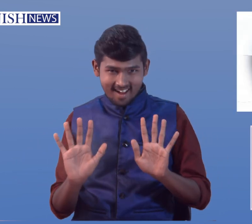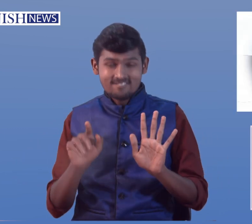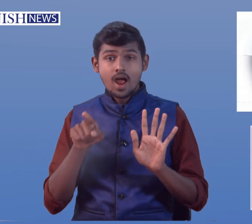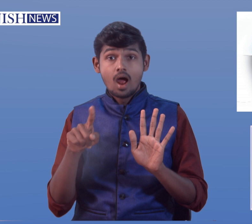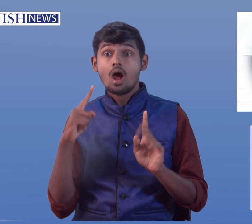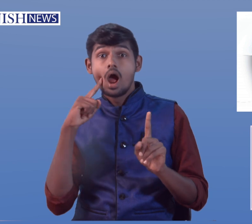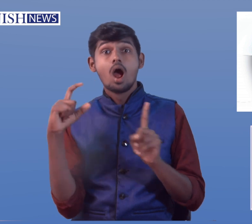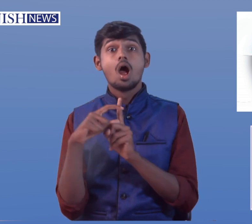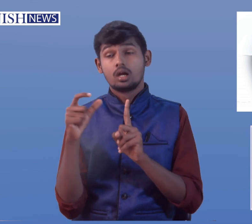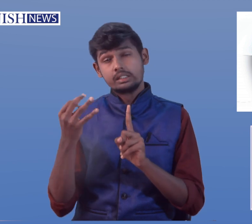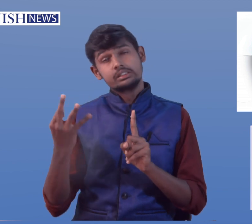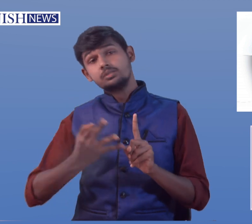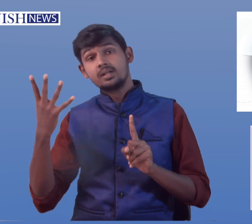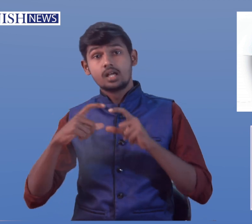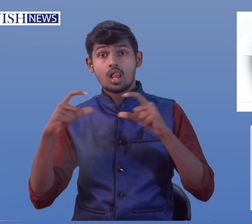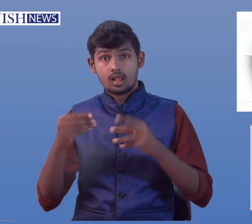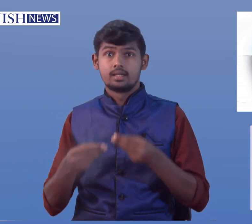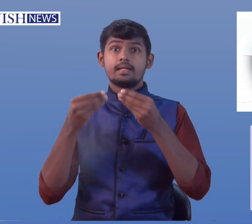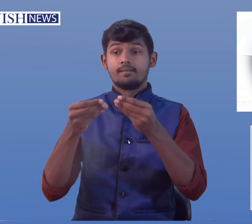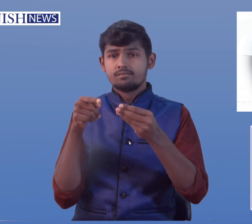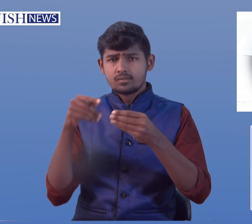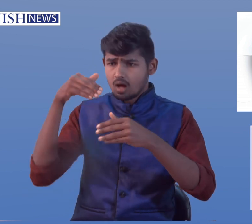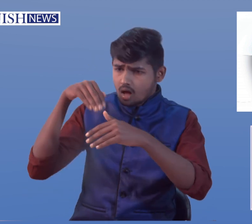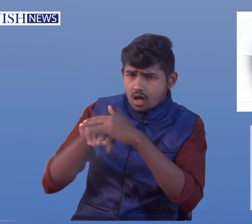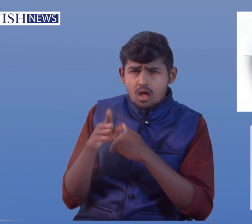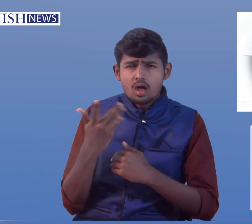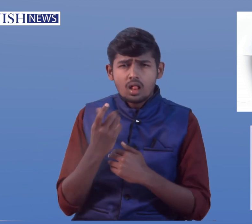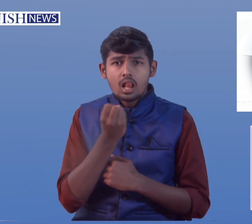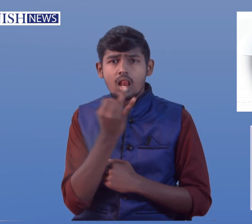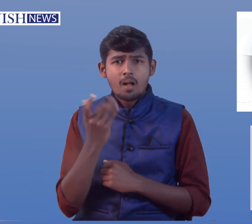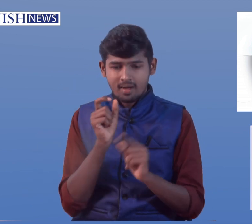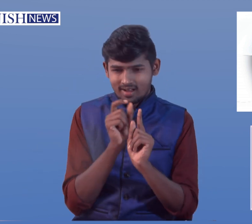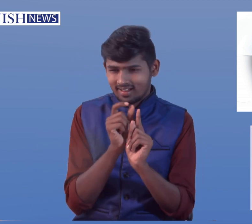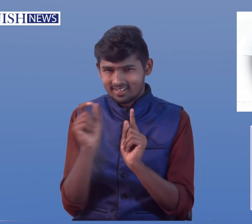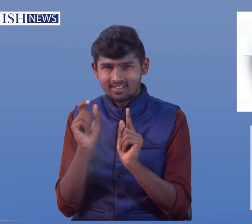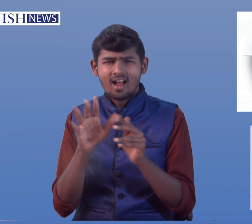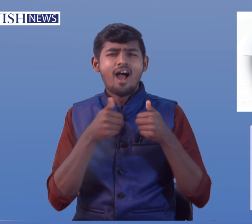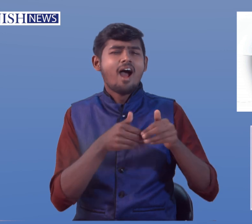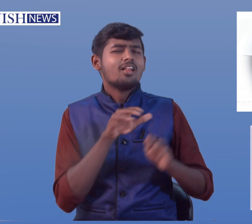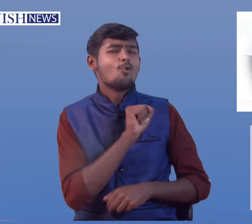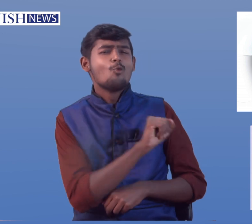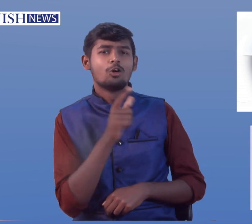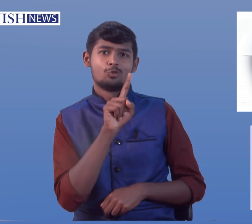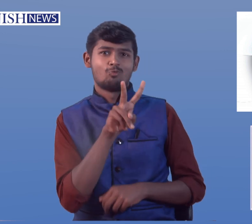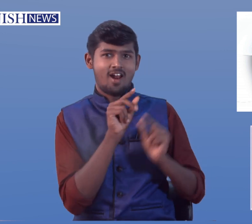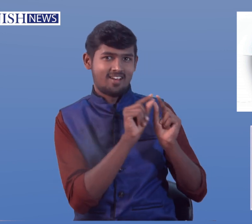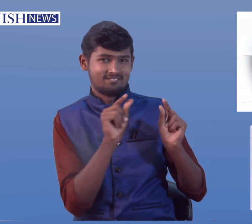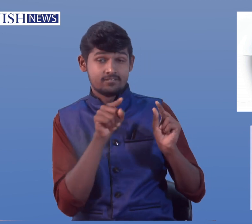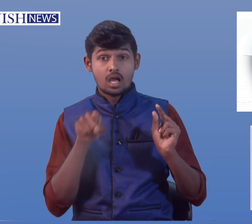centre plans to issue a 14-digit identification number to every plot of land in the country within a year.